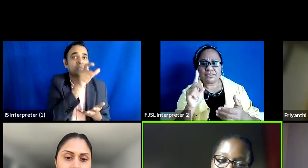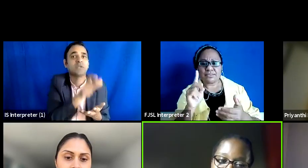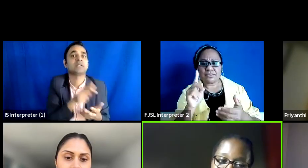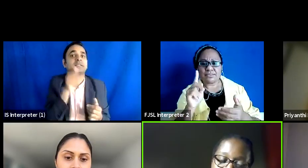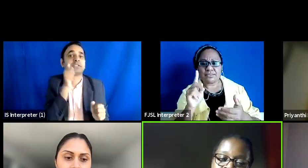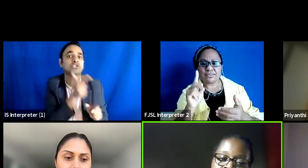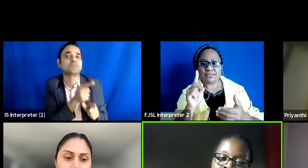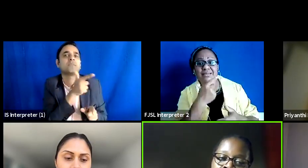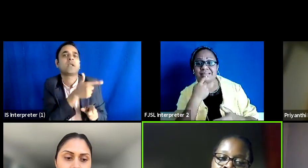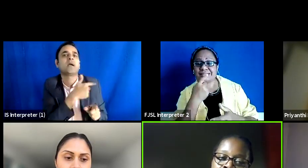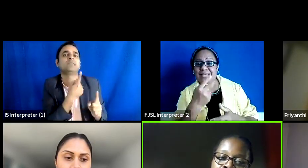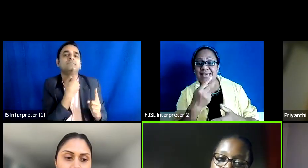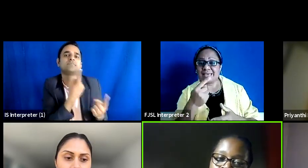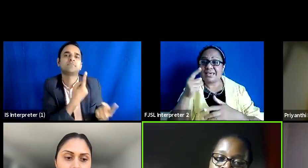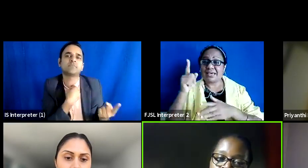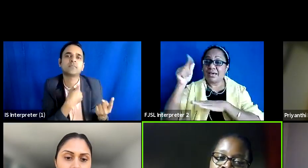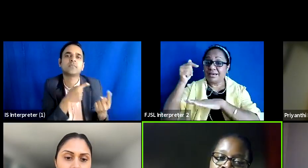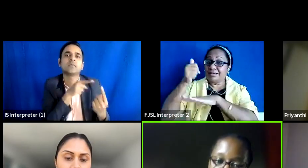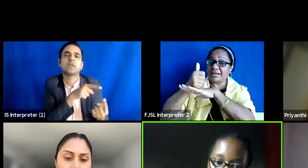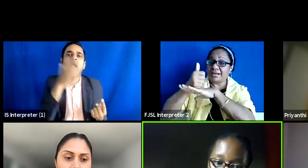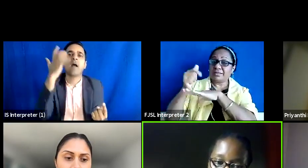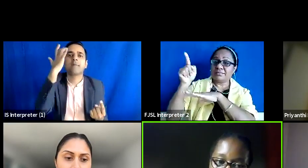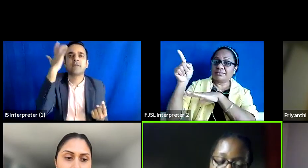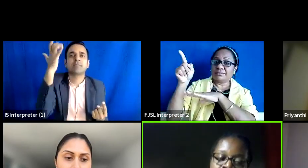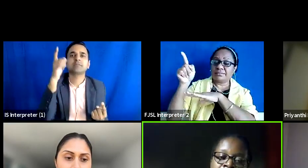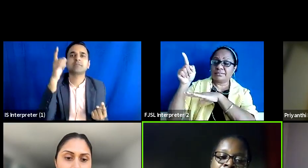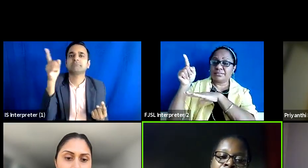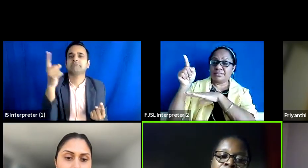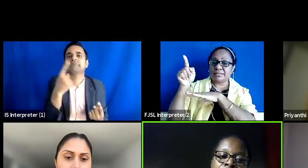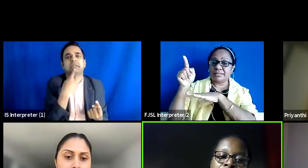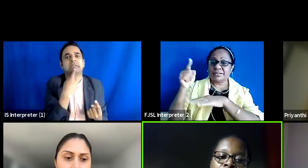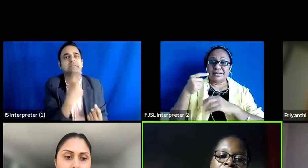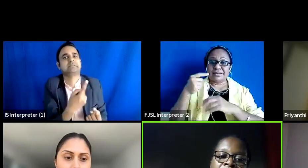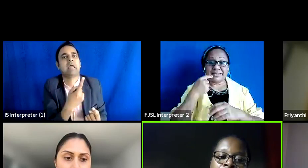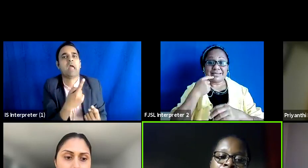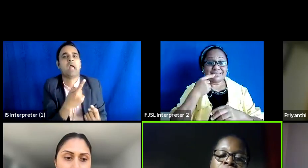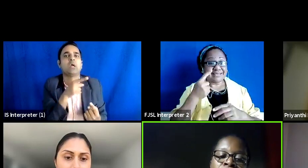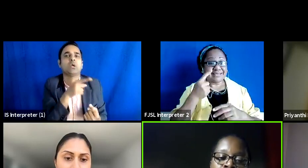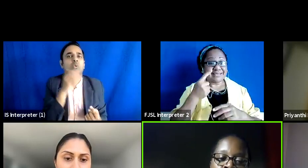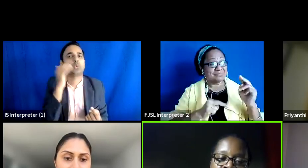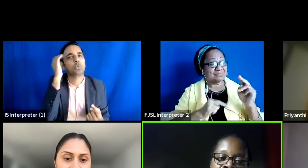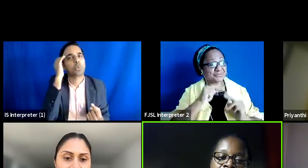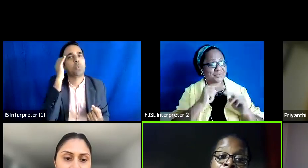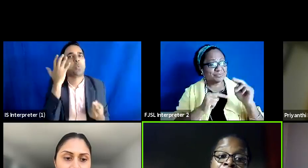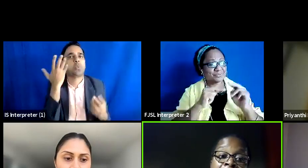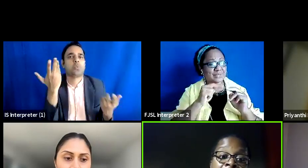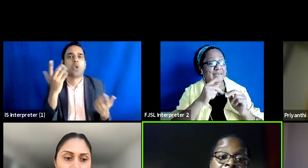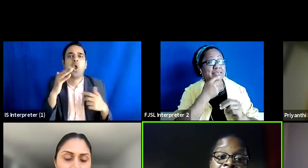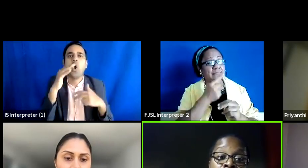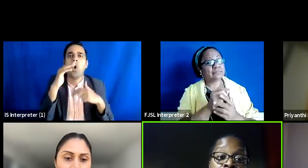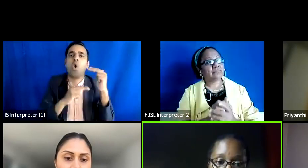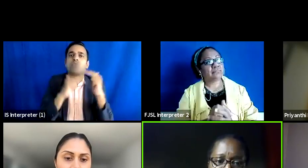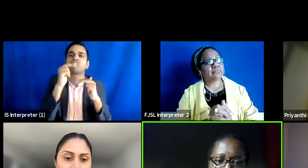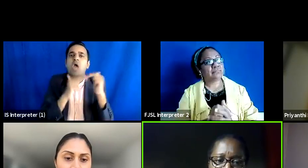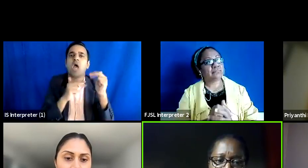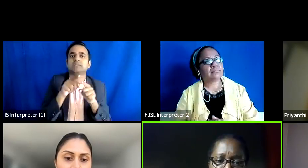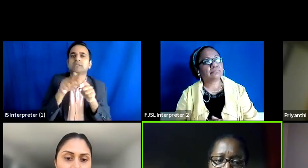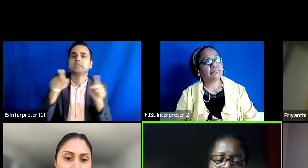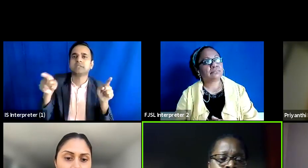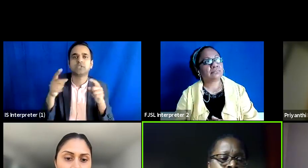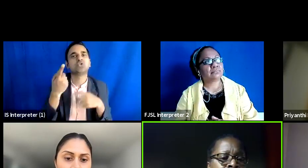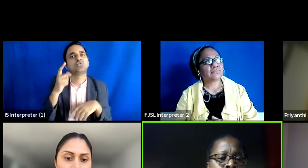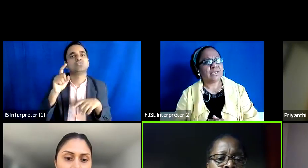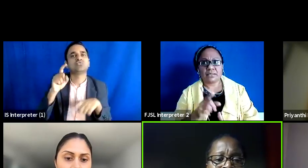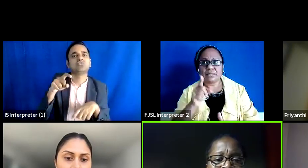was actually saying, you know, the reconstruction was supposed, people were supposed to have had